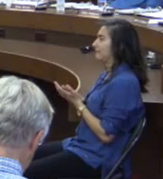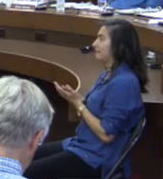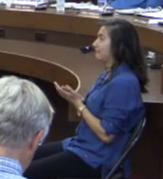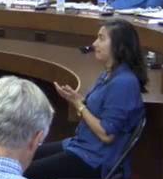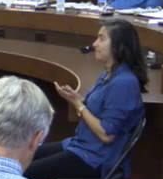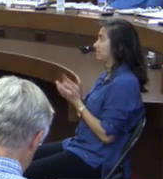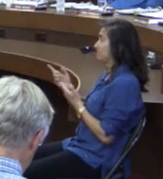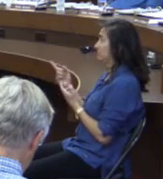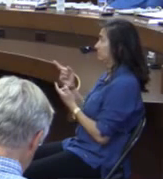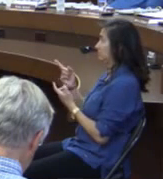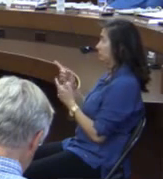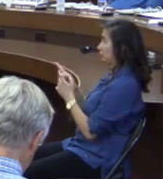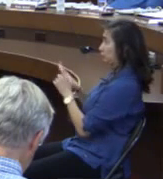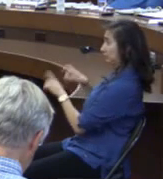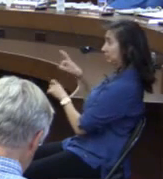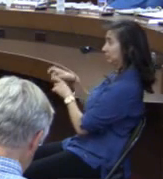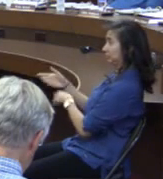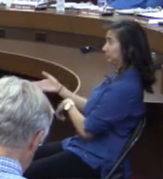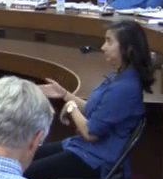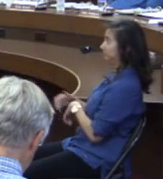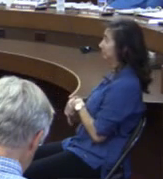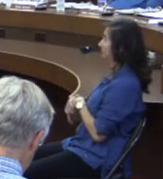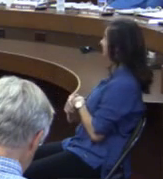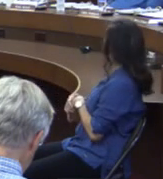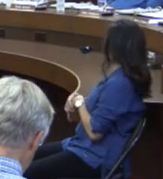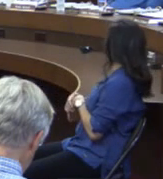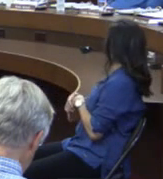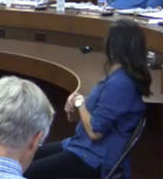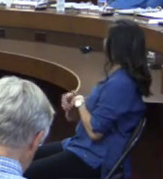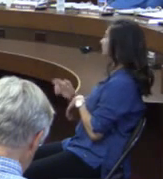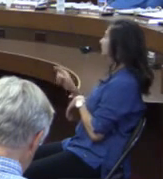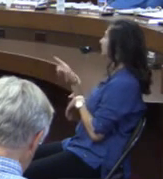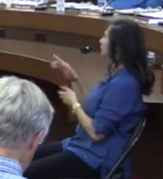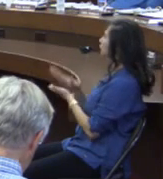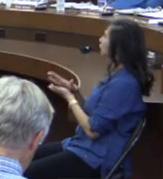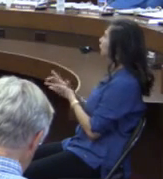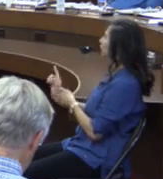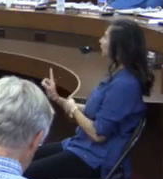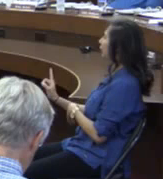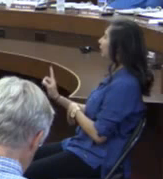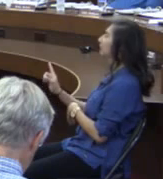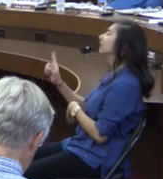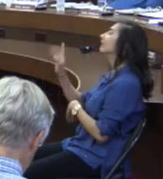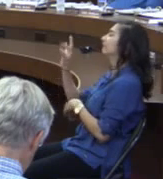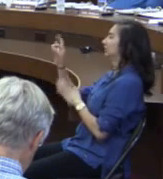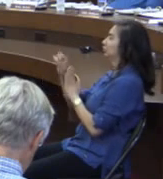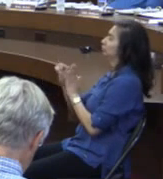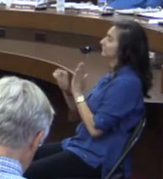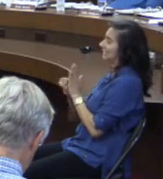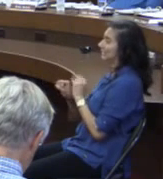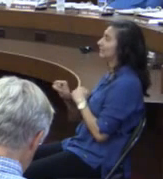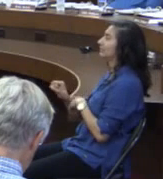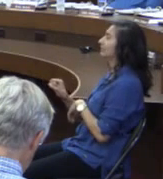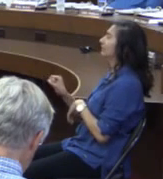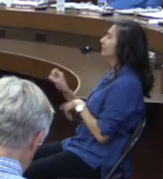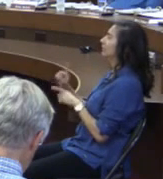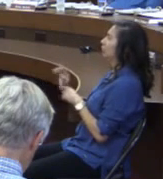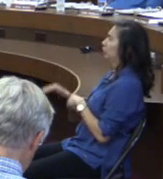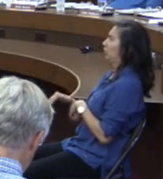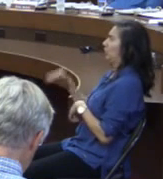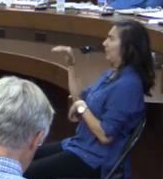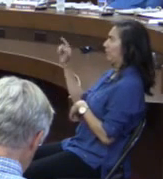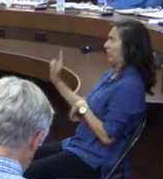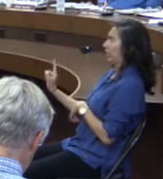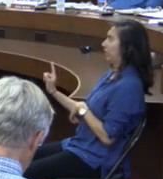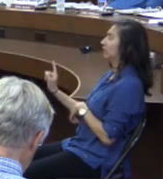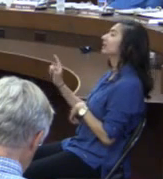Any questions of Zach? Thank you. Where did you go to school? I went to school at Fresno State. But where did you grow up? Here in the Valley